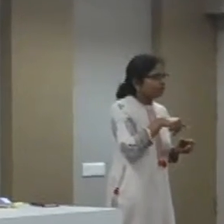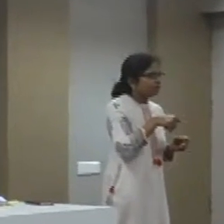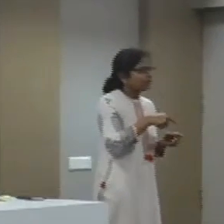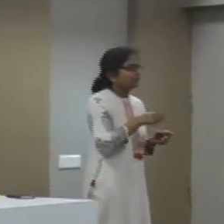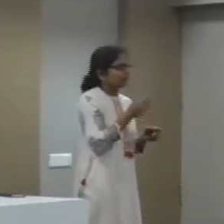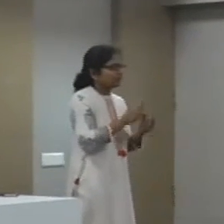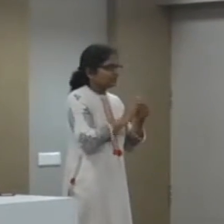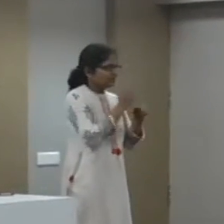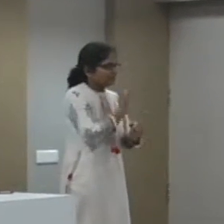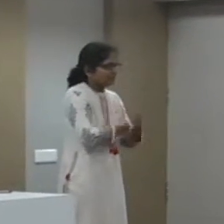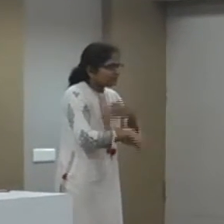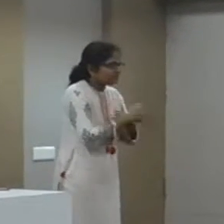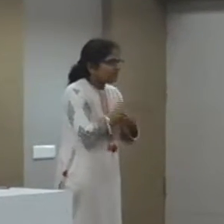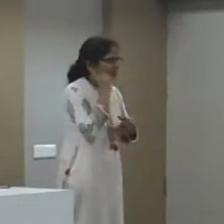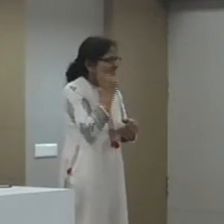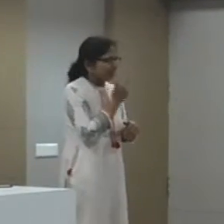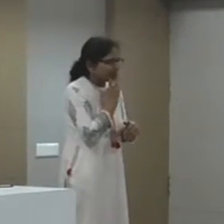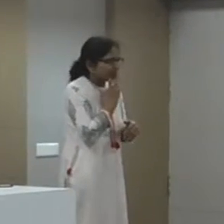society